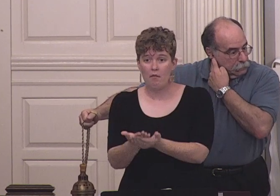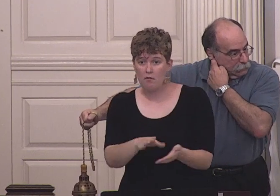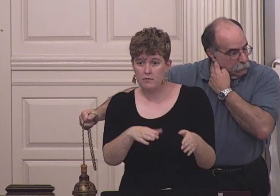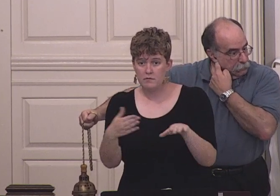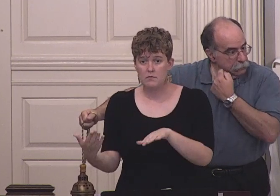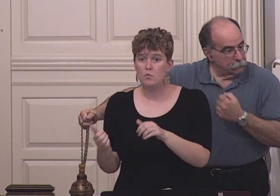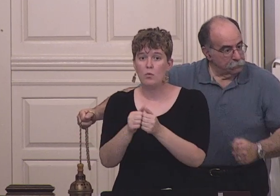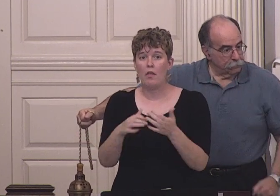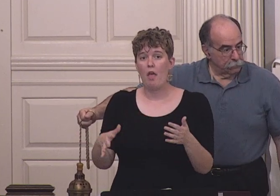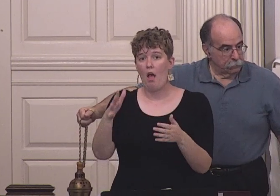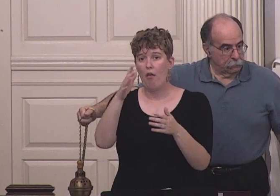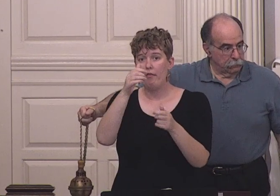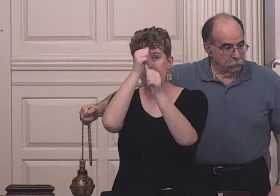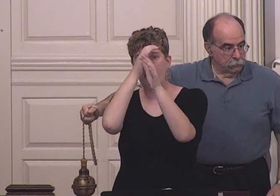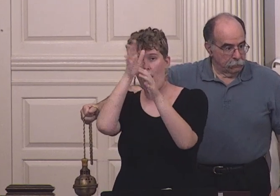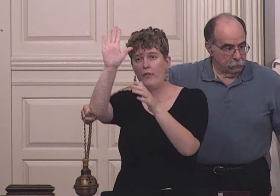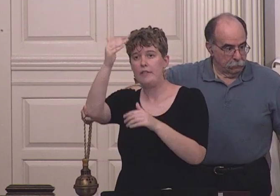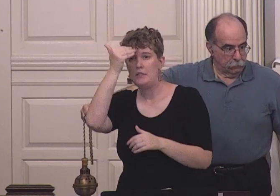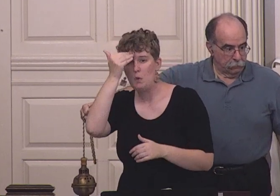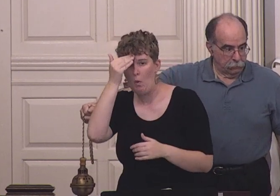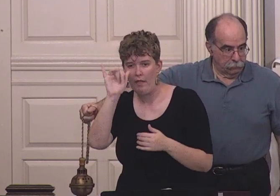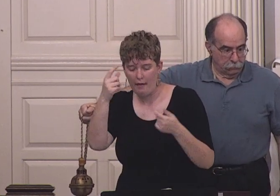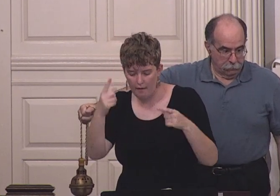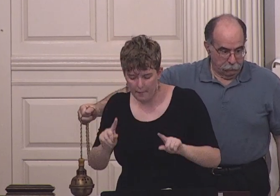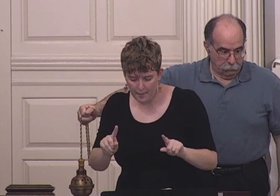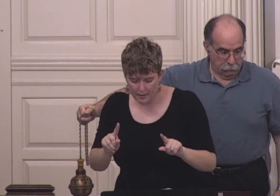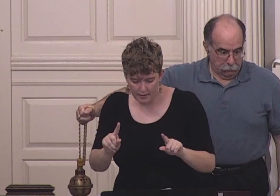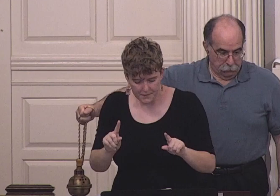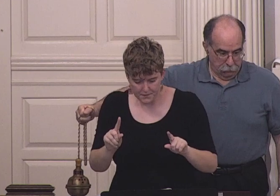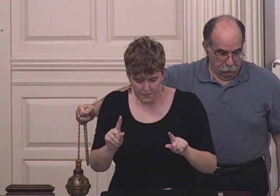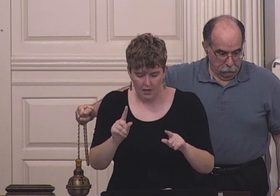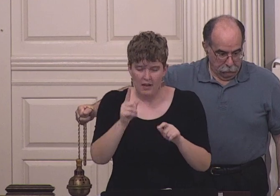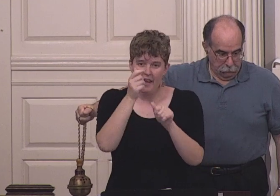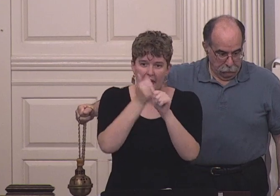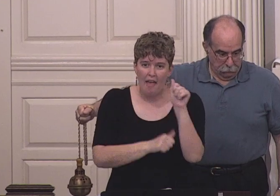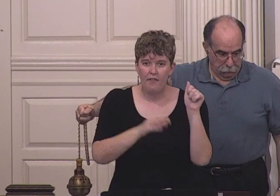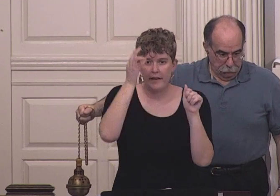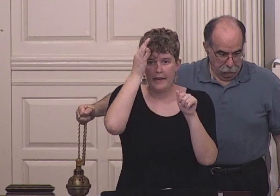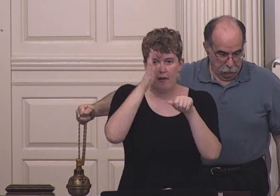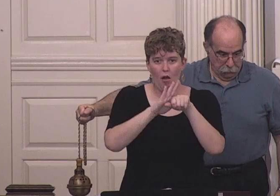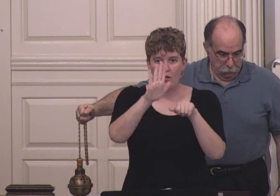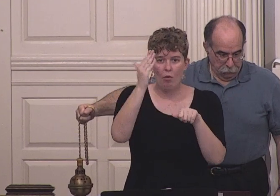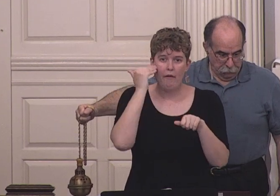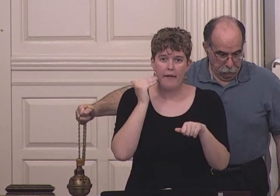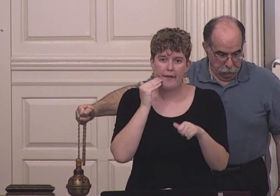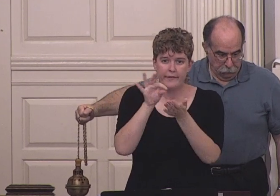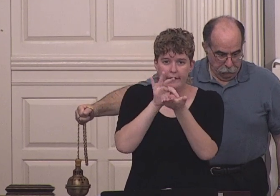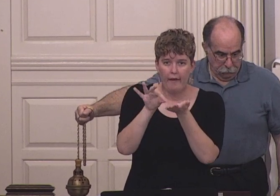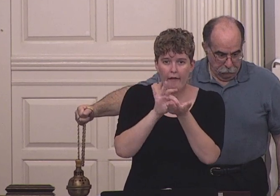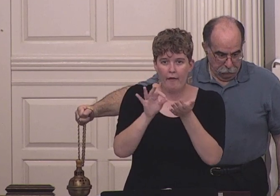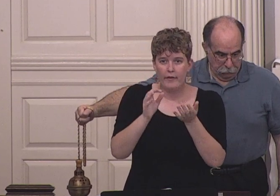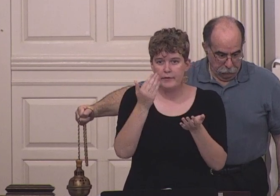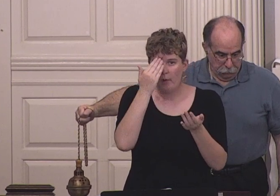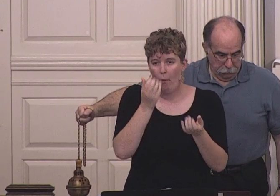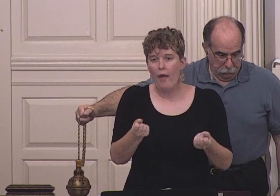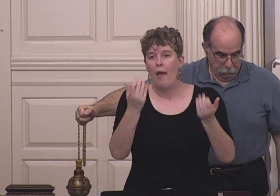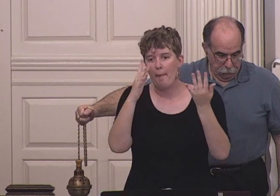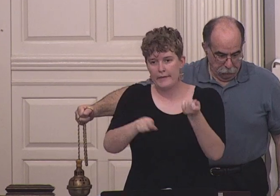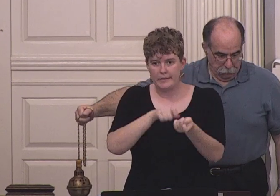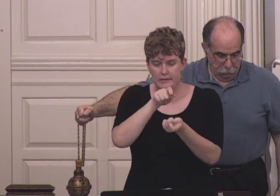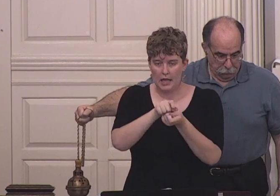knowledge. Even all the hairs of your head are counted. So do not be